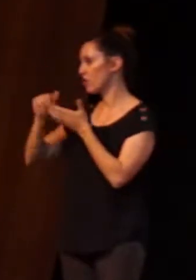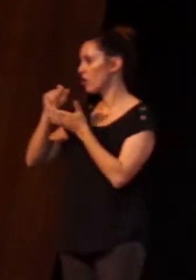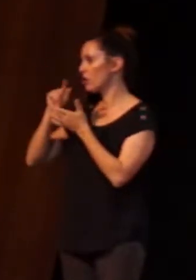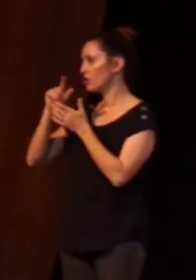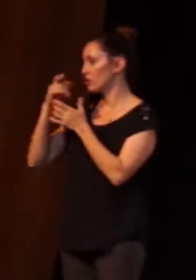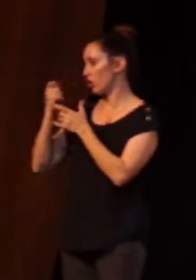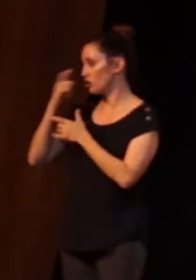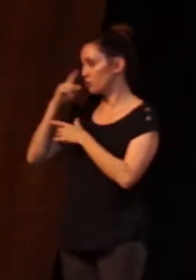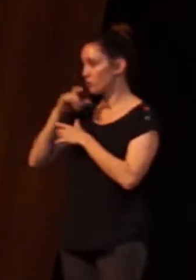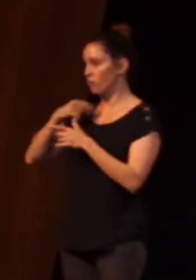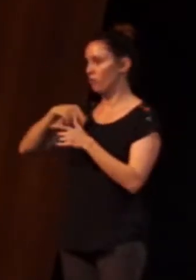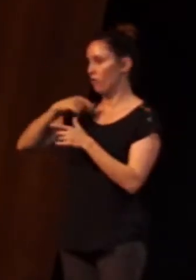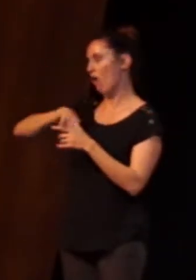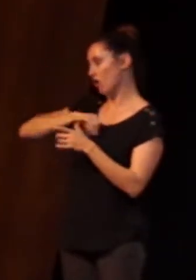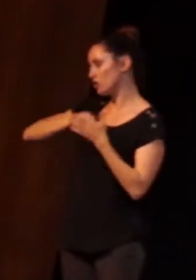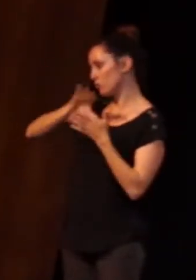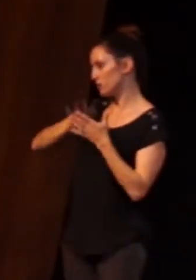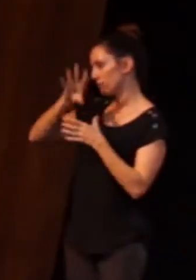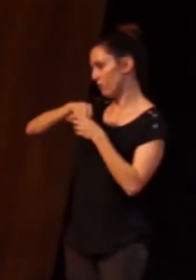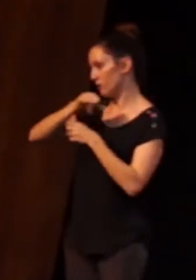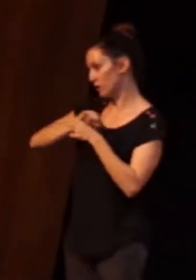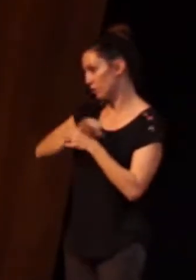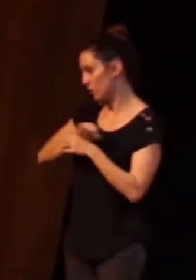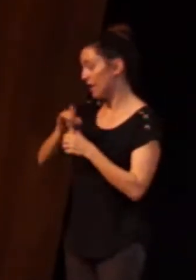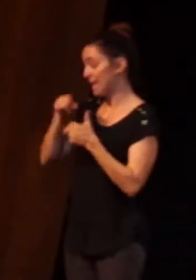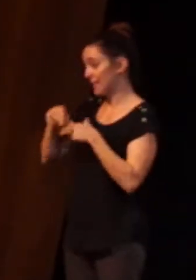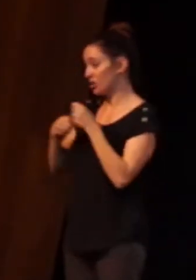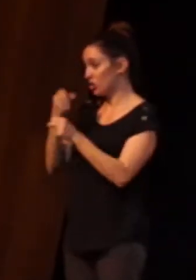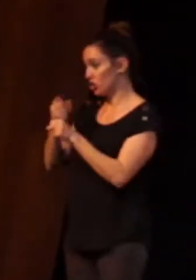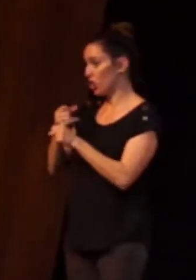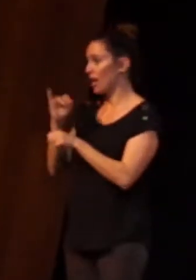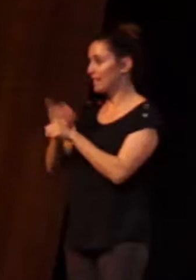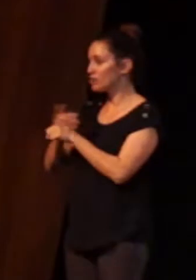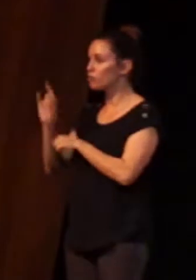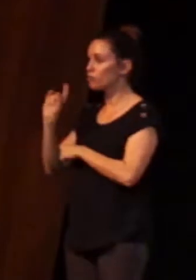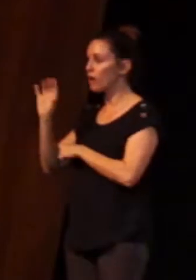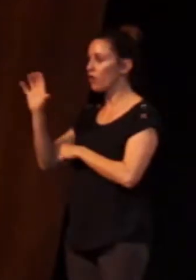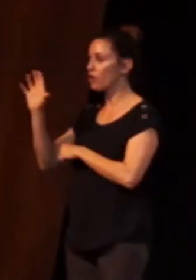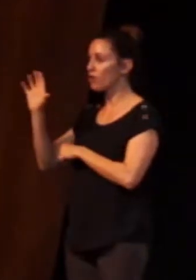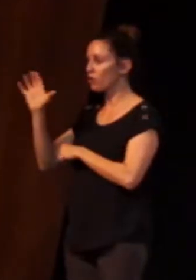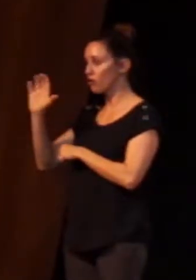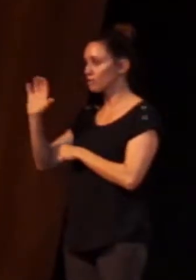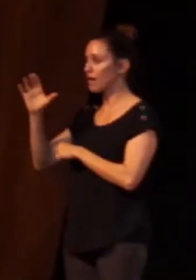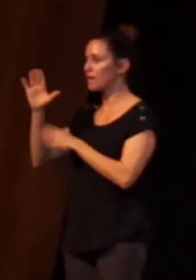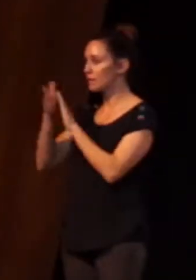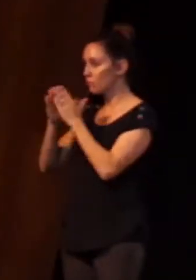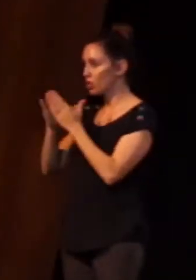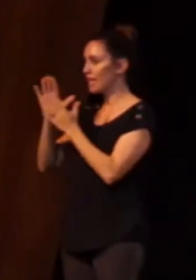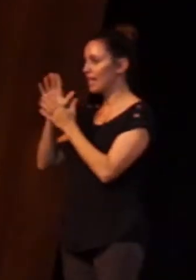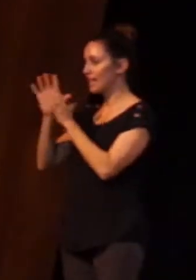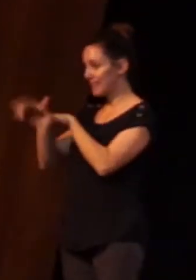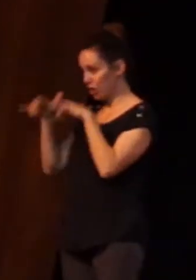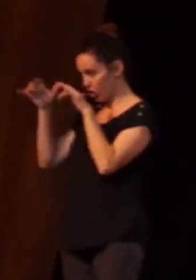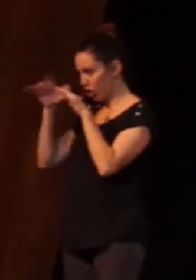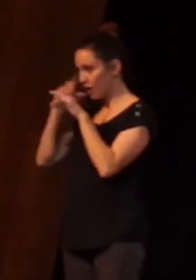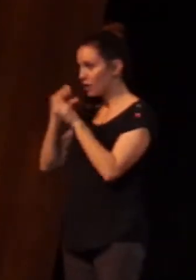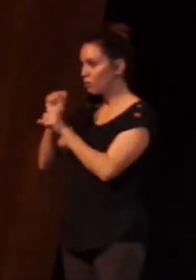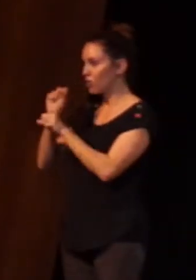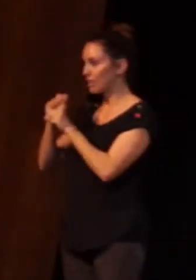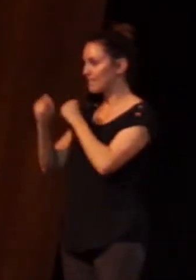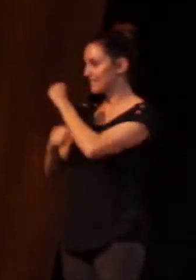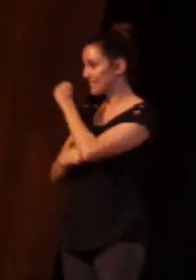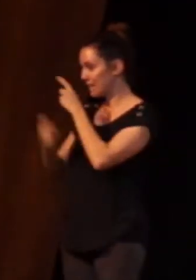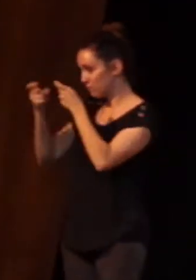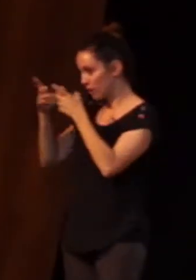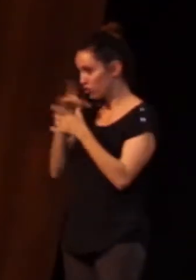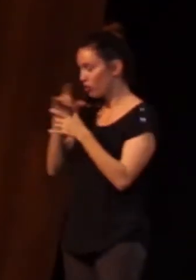students. This year's scholarship recipient interned at Carlsbad Community Theater, where he worked as an assistant stage manager